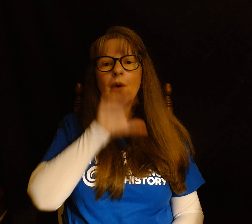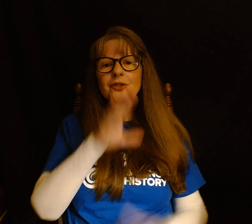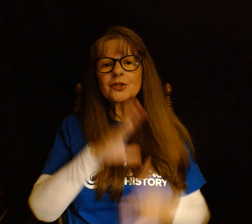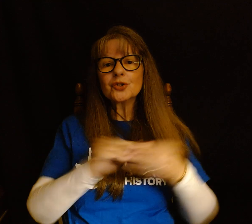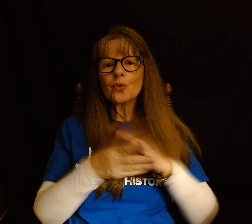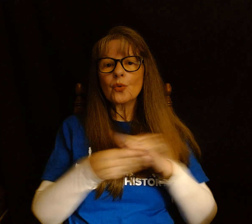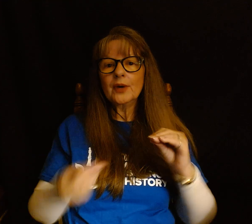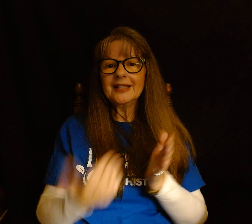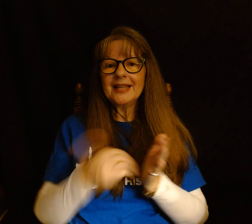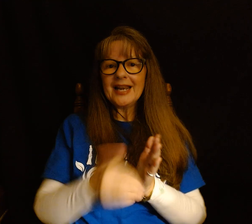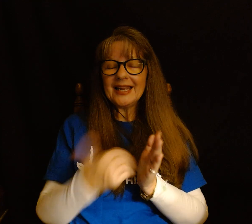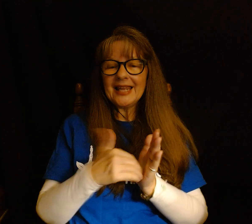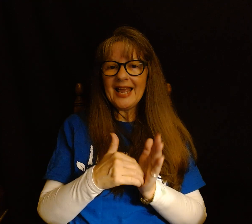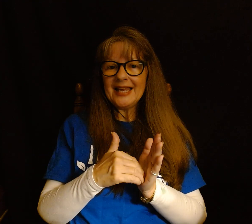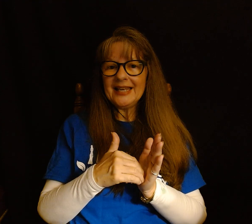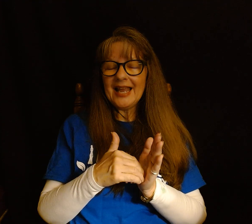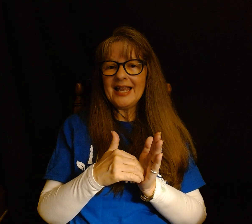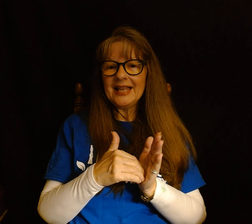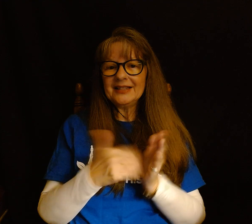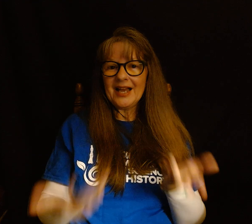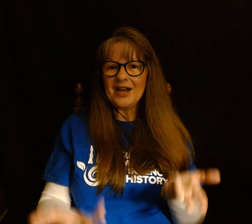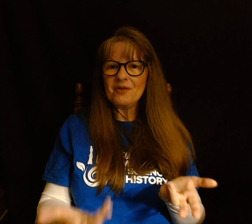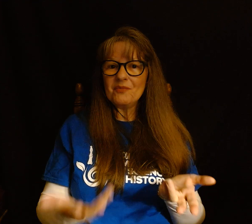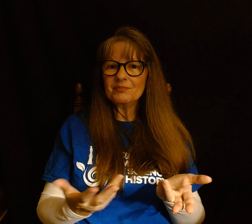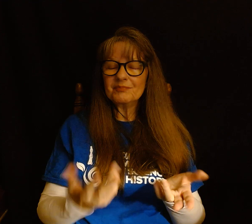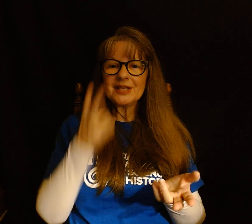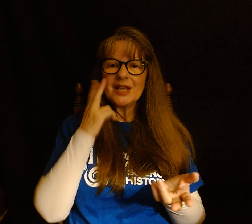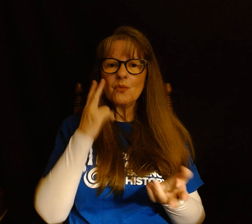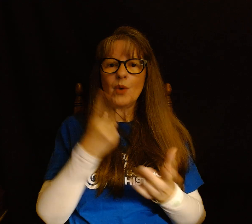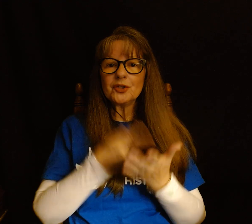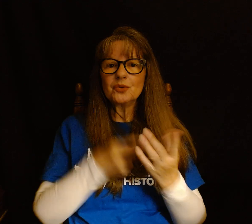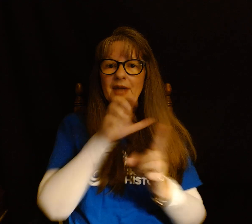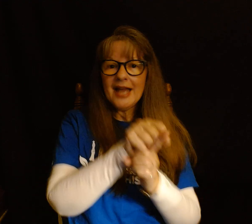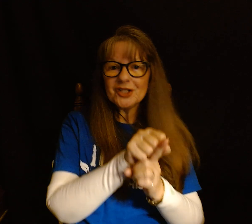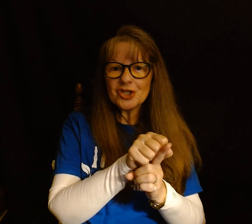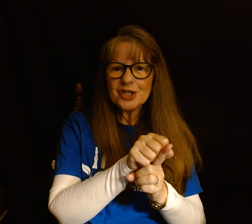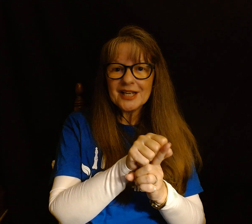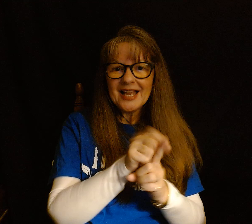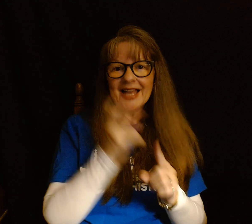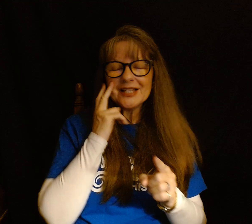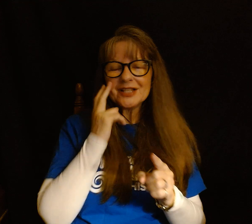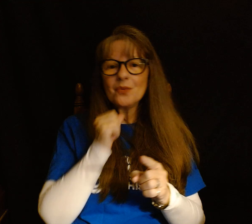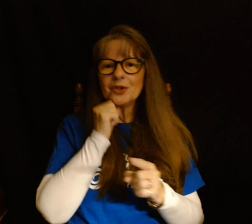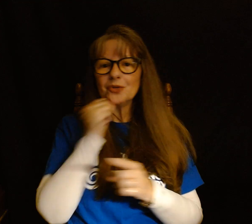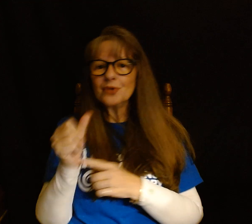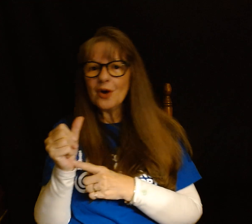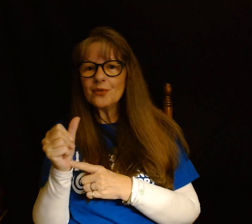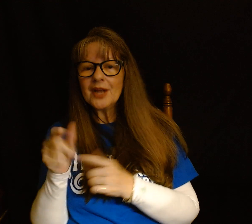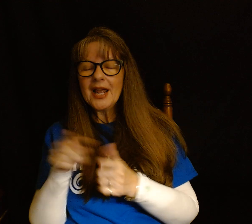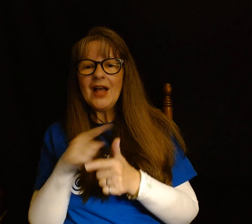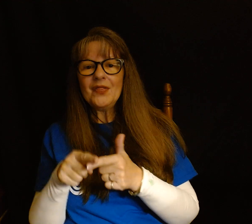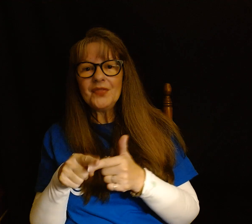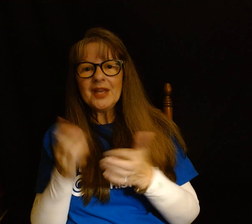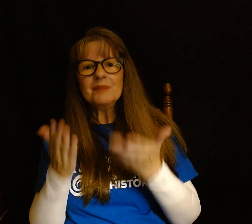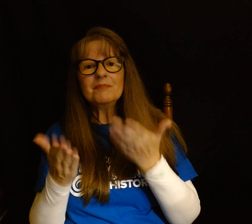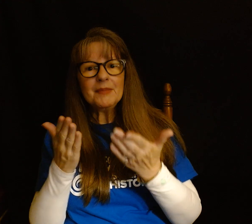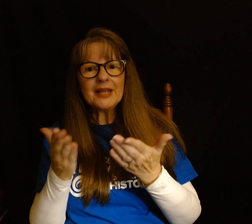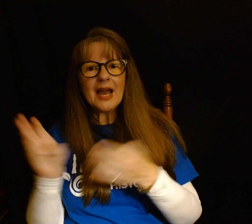the story again and again, and see what you catch and see what you don't, and then maybe kind of